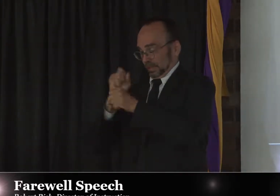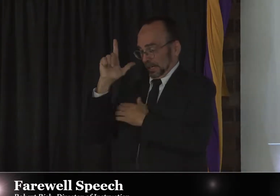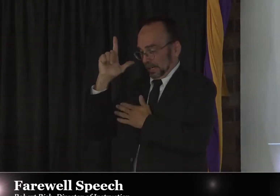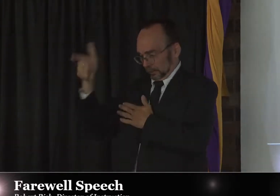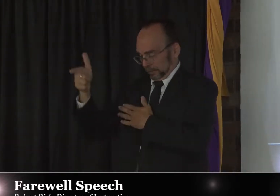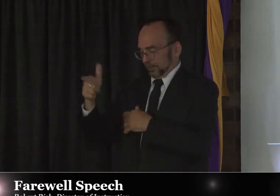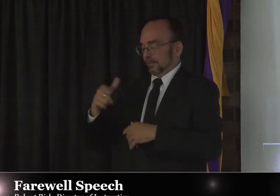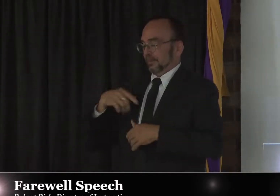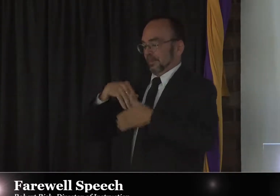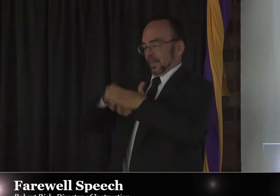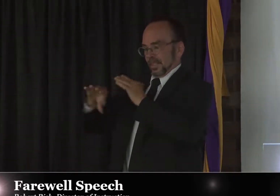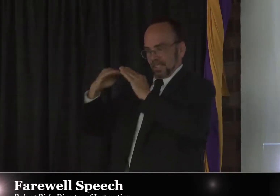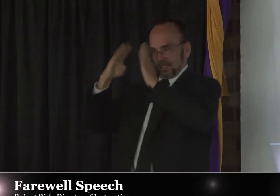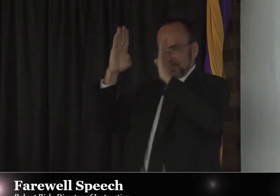6 years later,